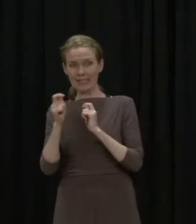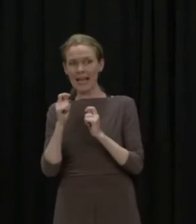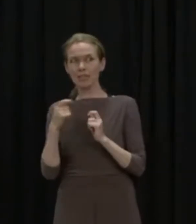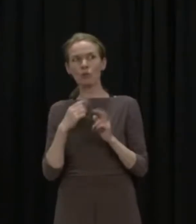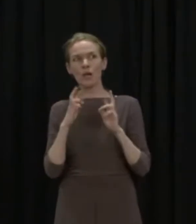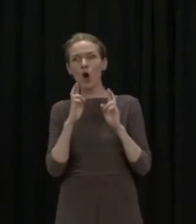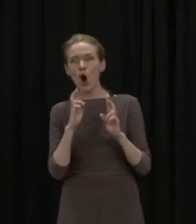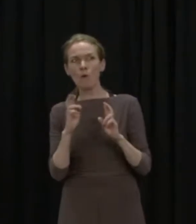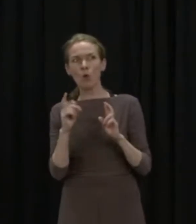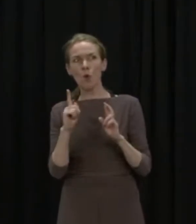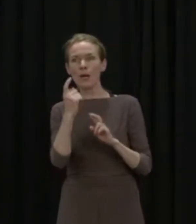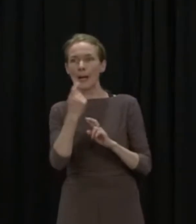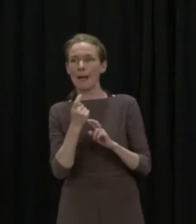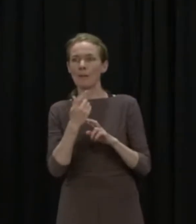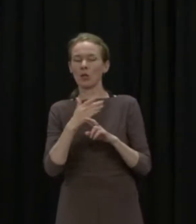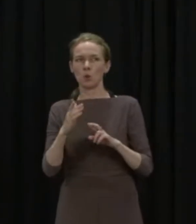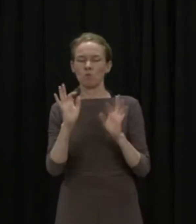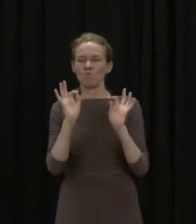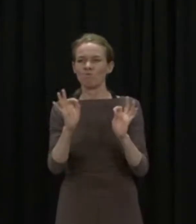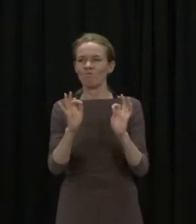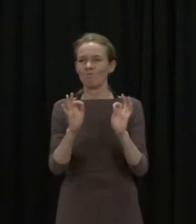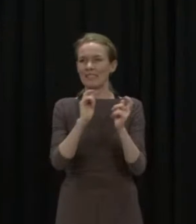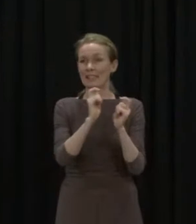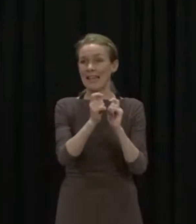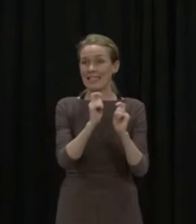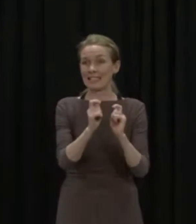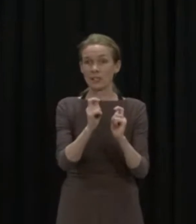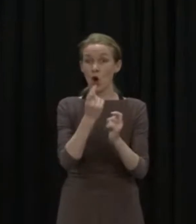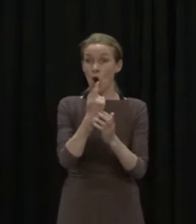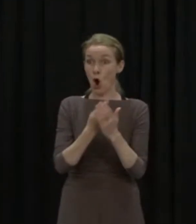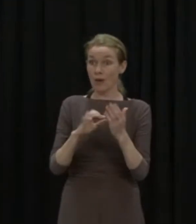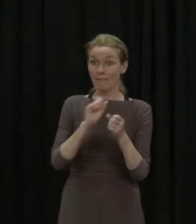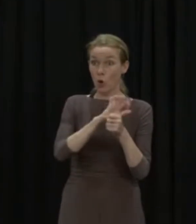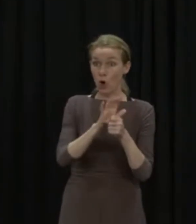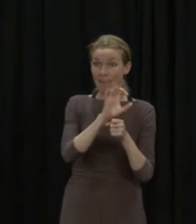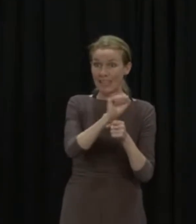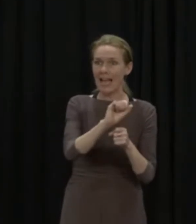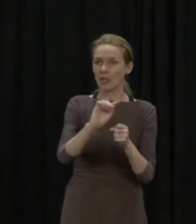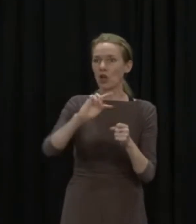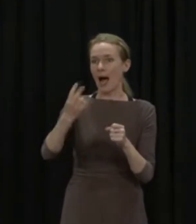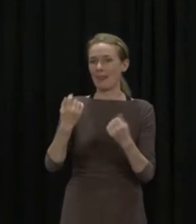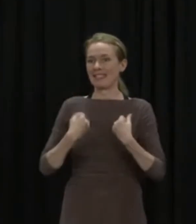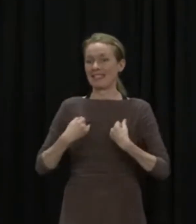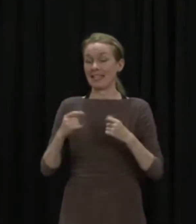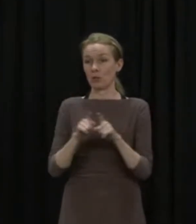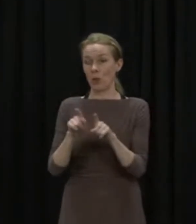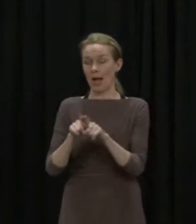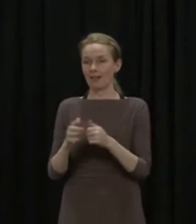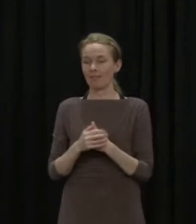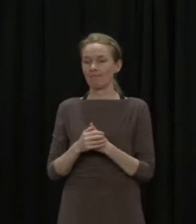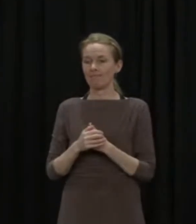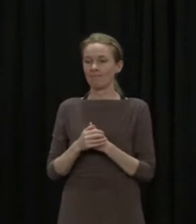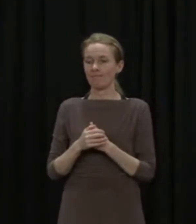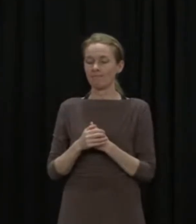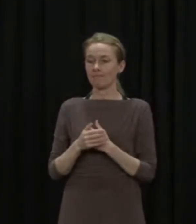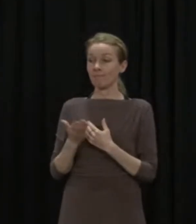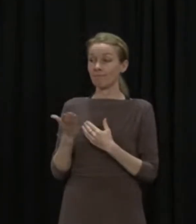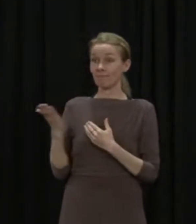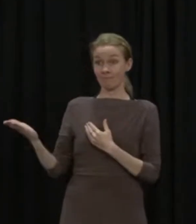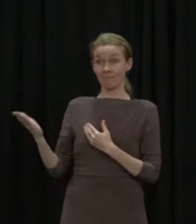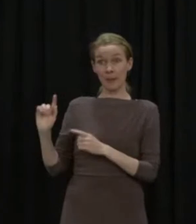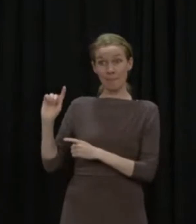in diagnostics, and actually not just for COVID. I would also echo